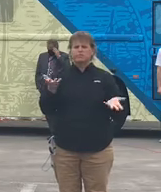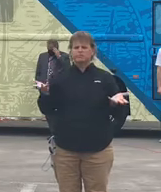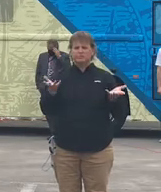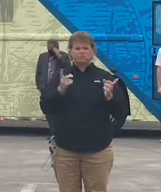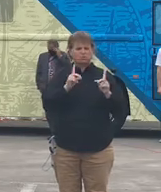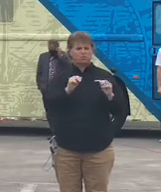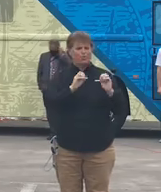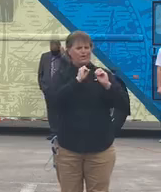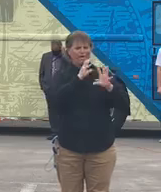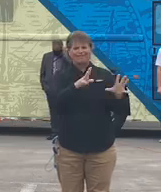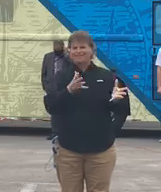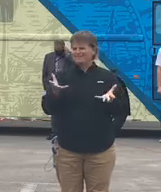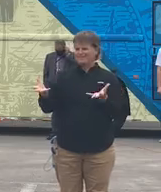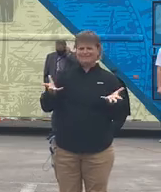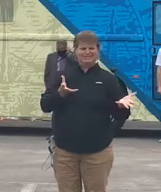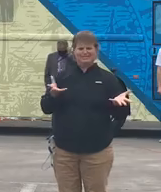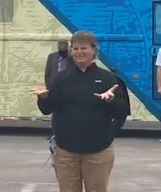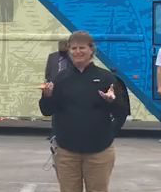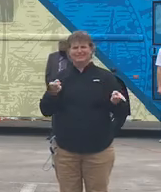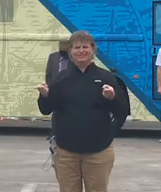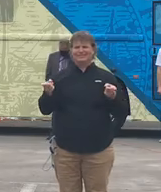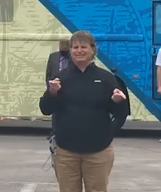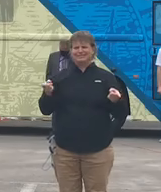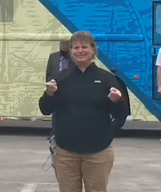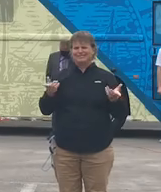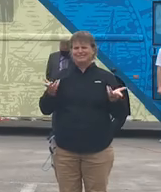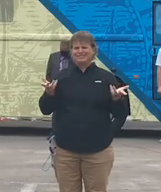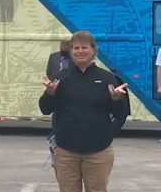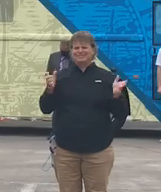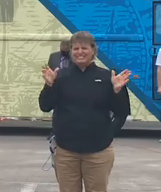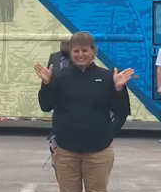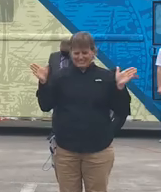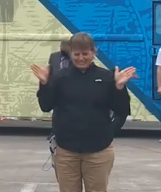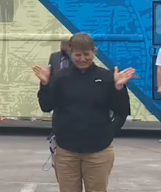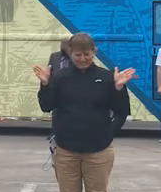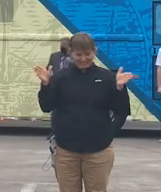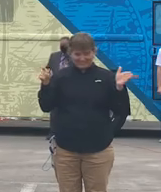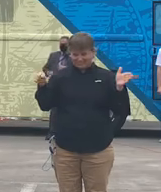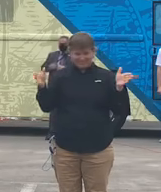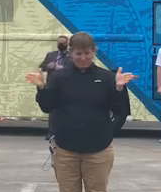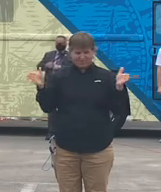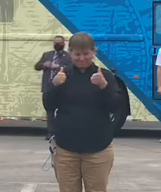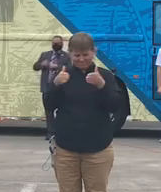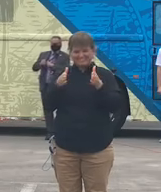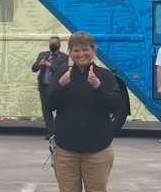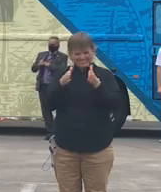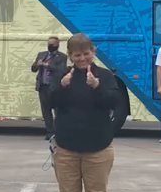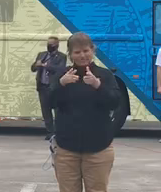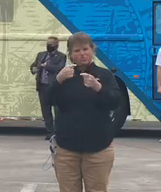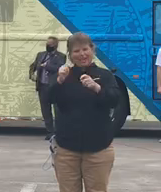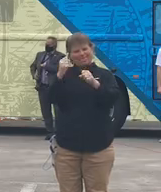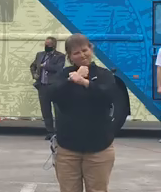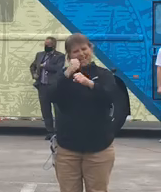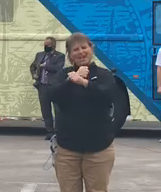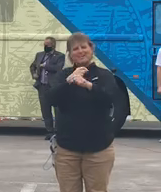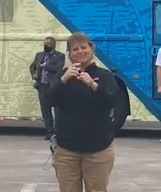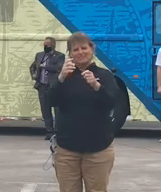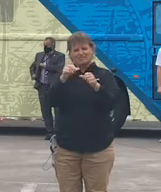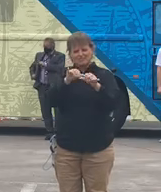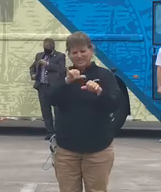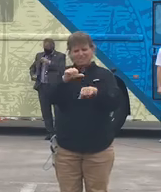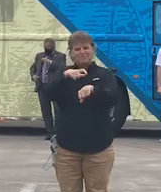be fighting very hard, but I think we also have to look at the data and look at the facts. In Florida, 60%